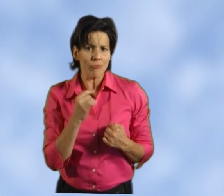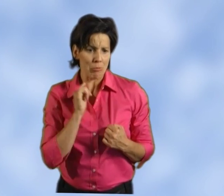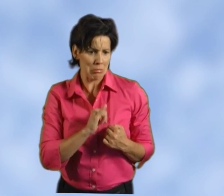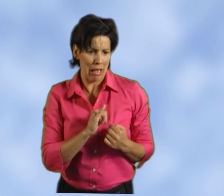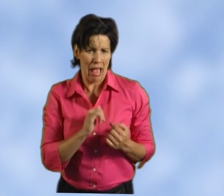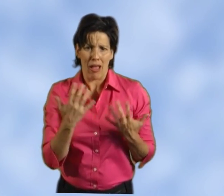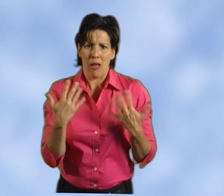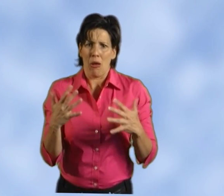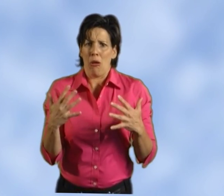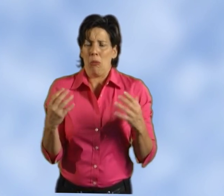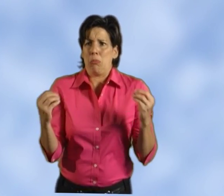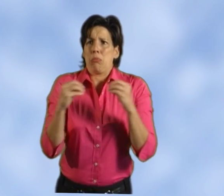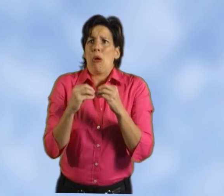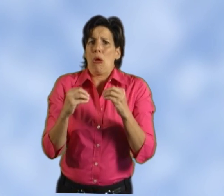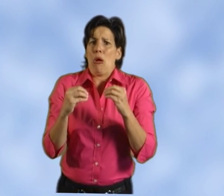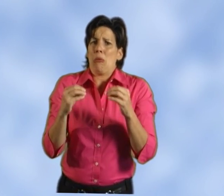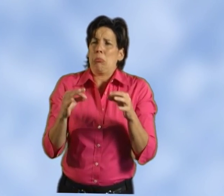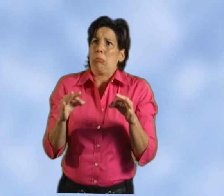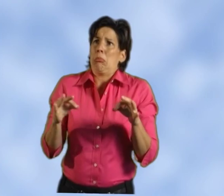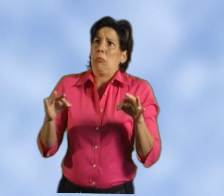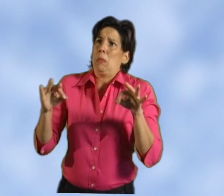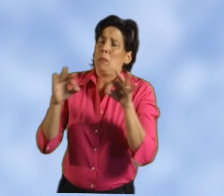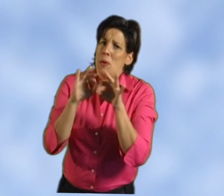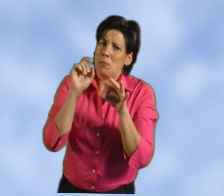this becomes even more important.